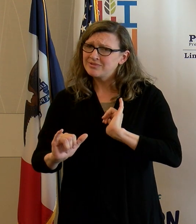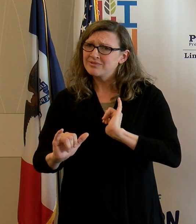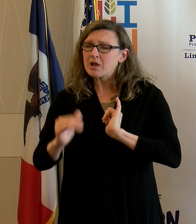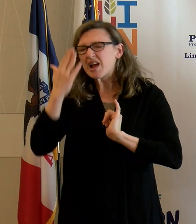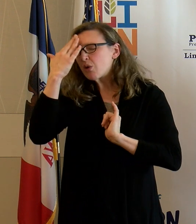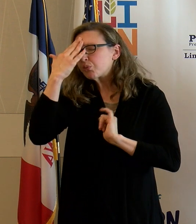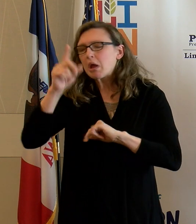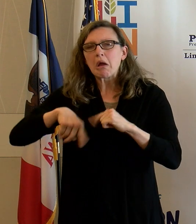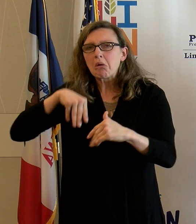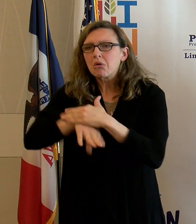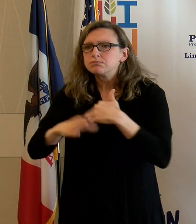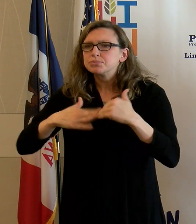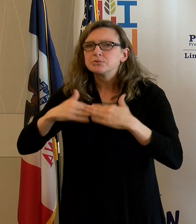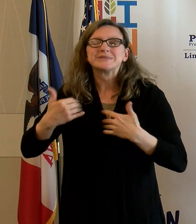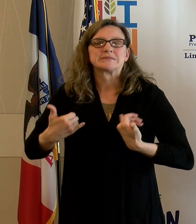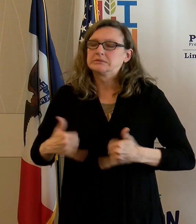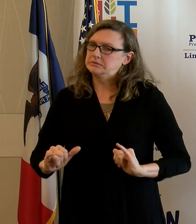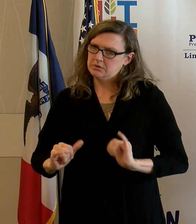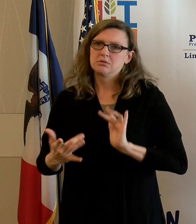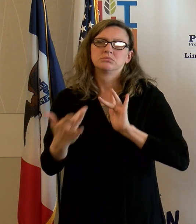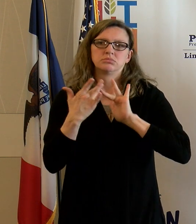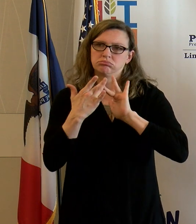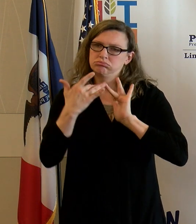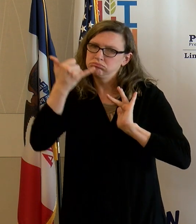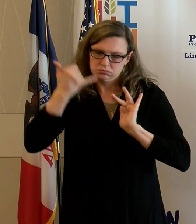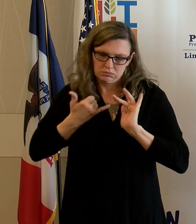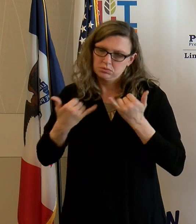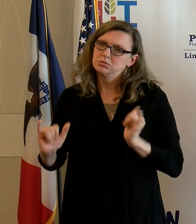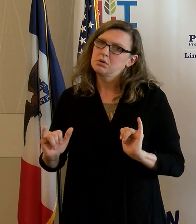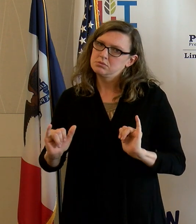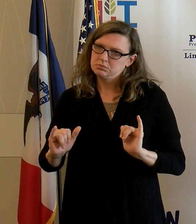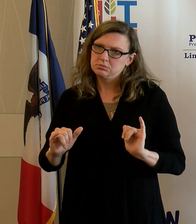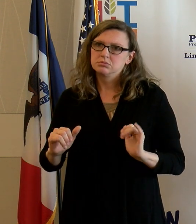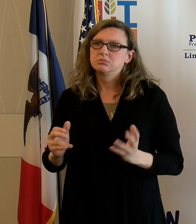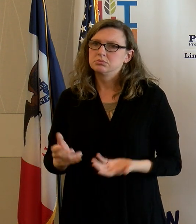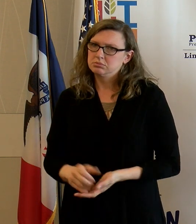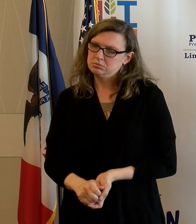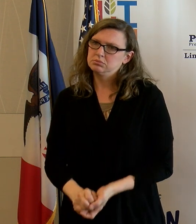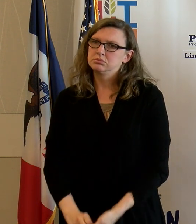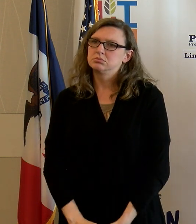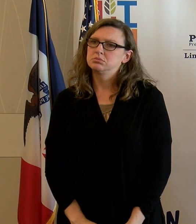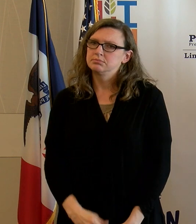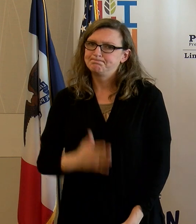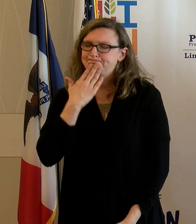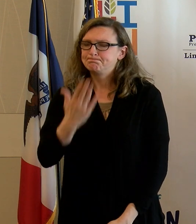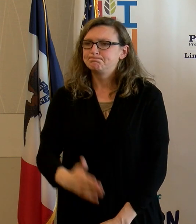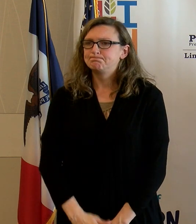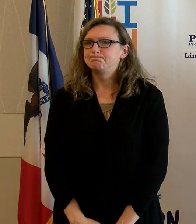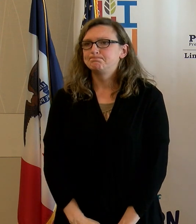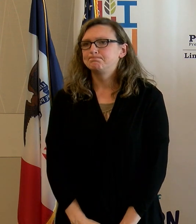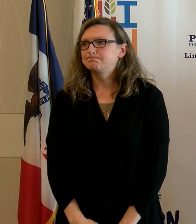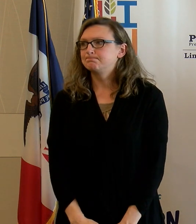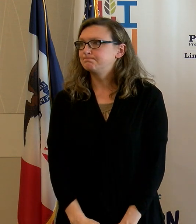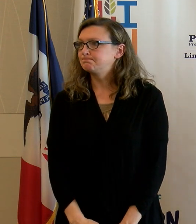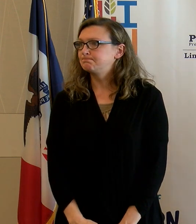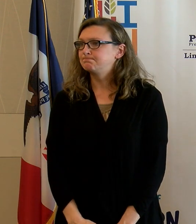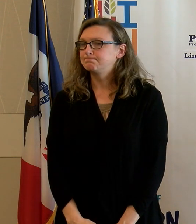calls for service. We'll get through this. We'll get through this together. Thank you.